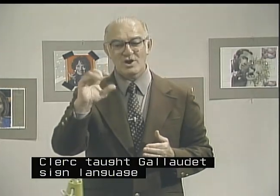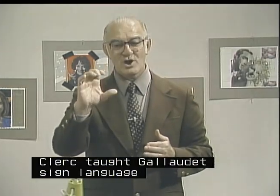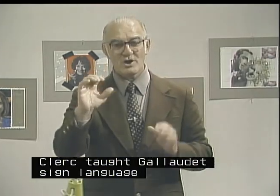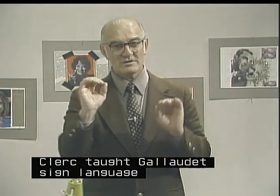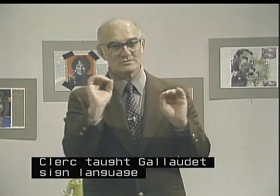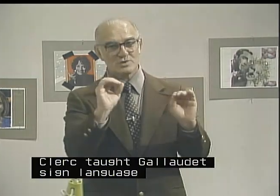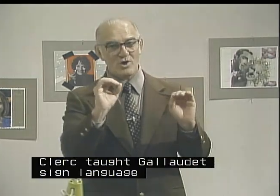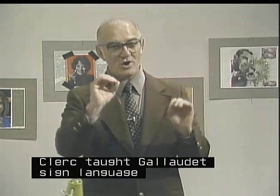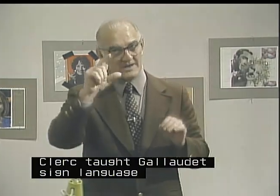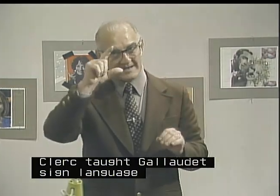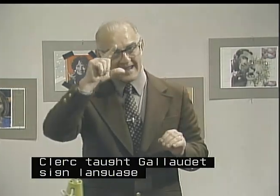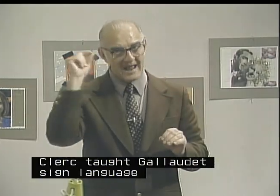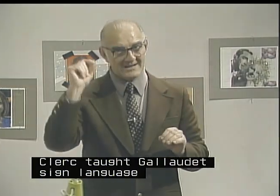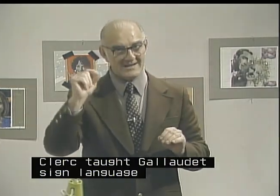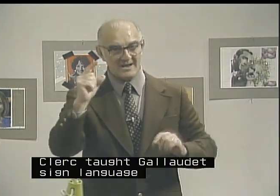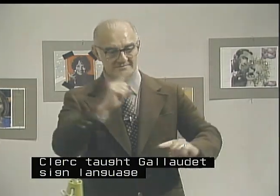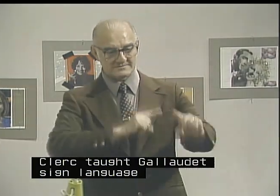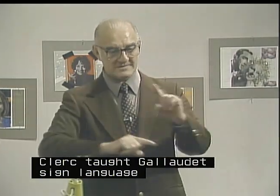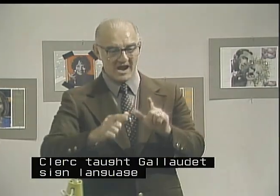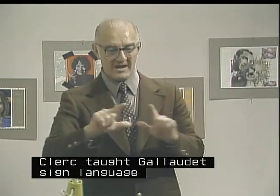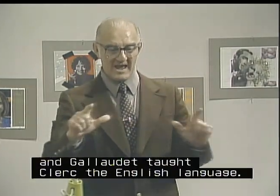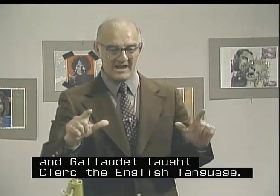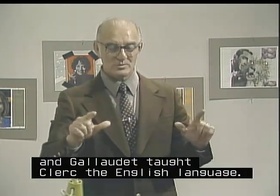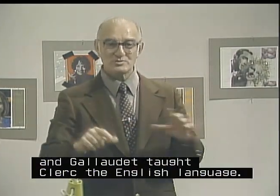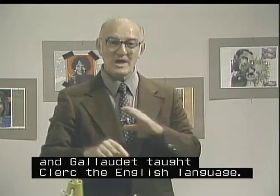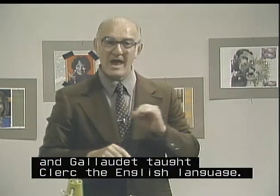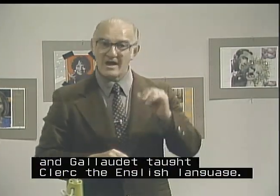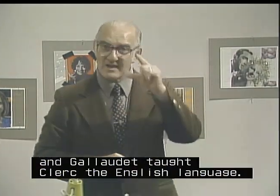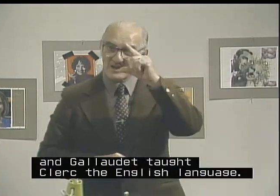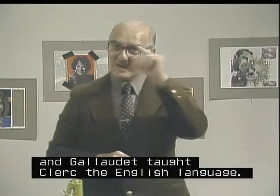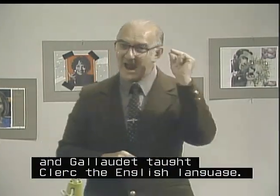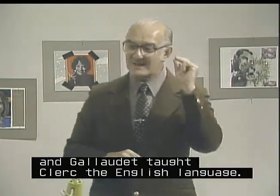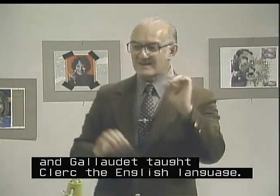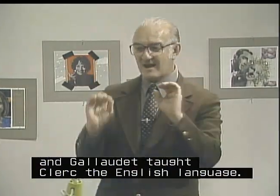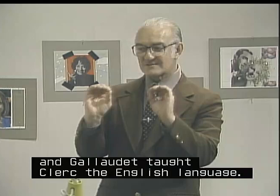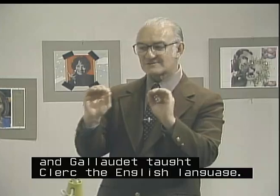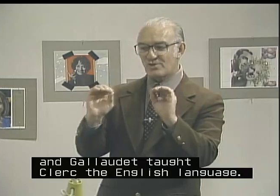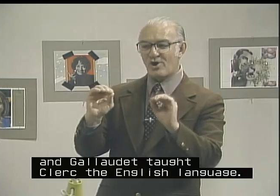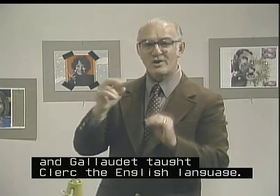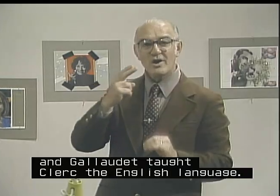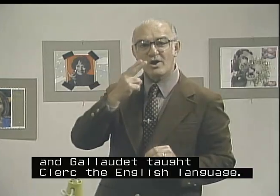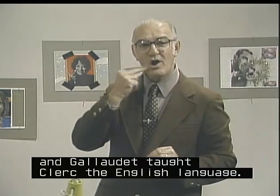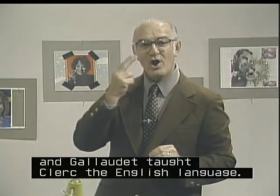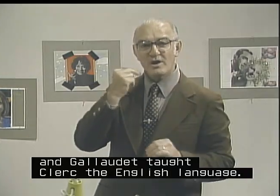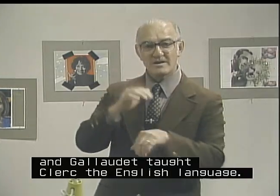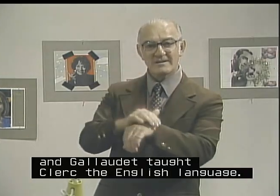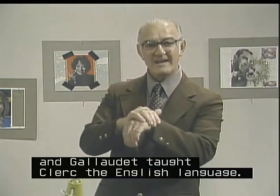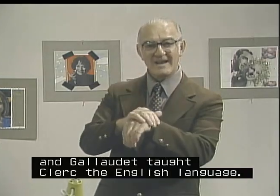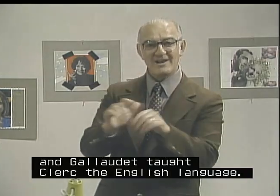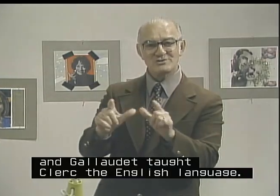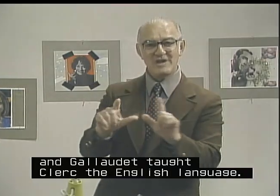Clark taught Gallaudet sign language, and Gallaudet taught Clark the English